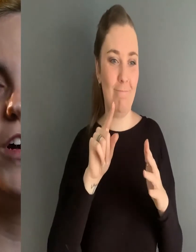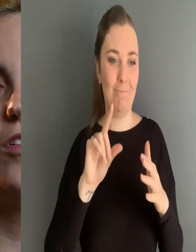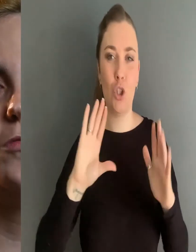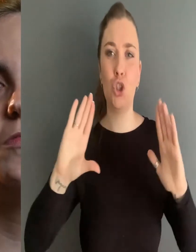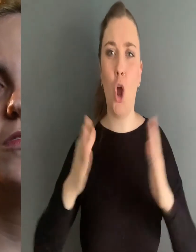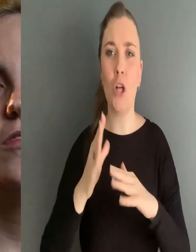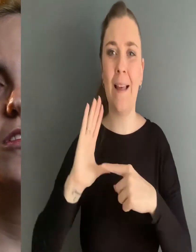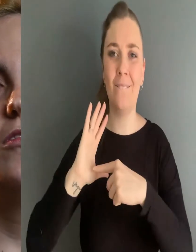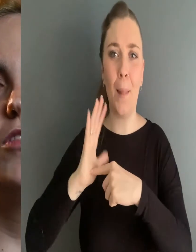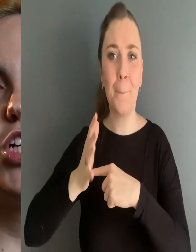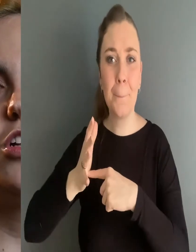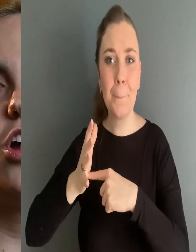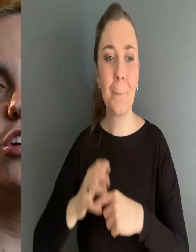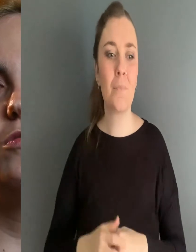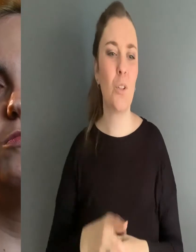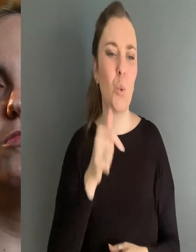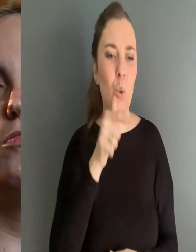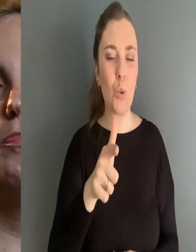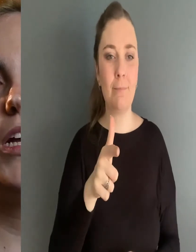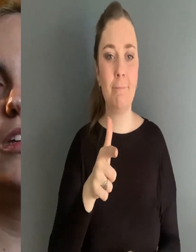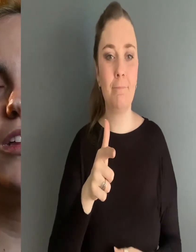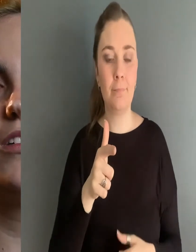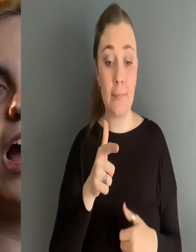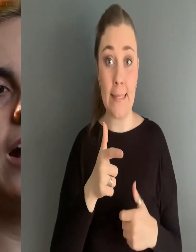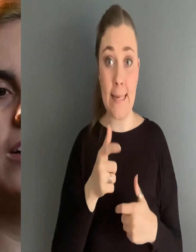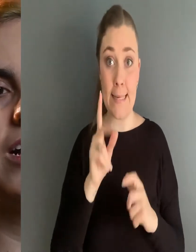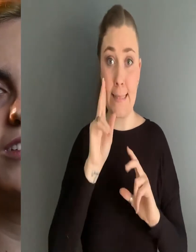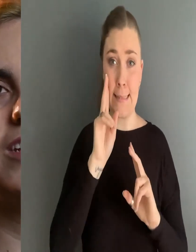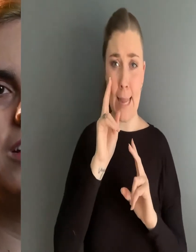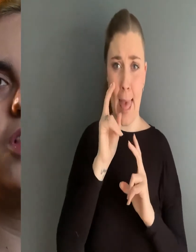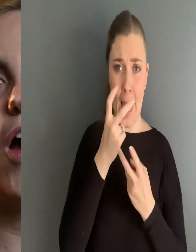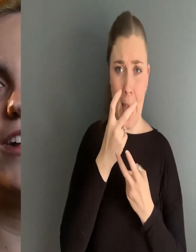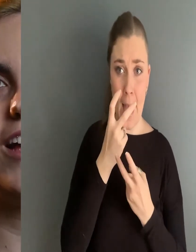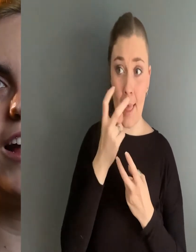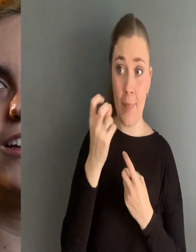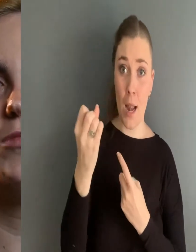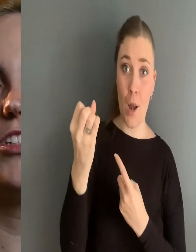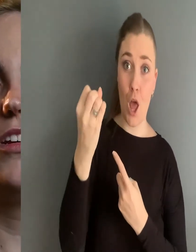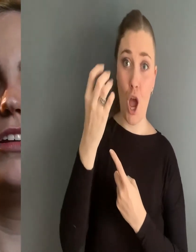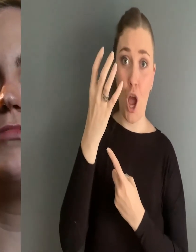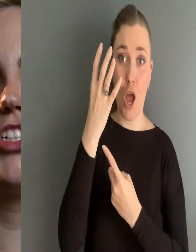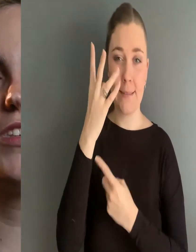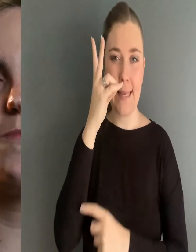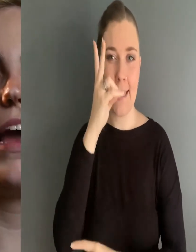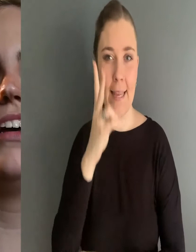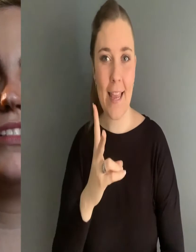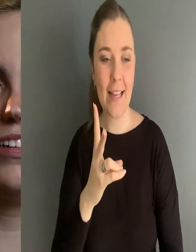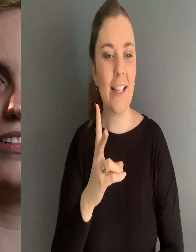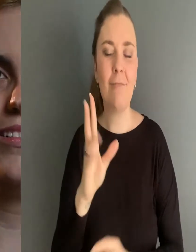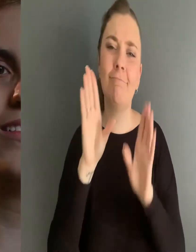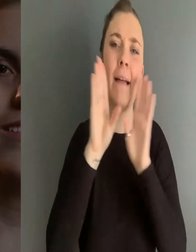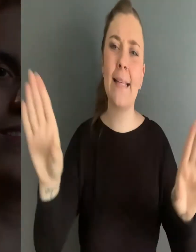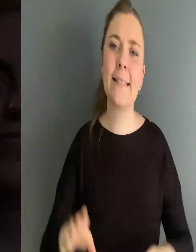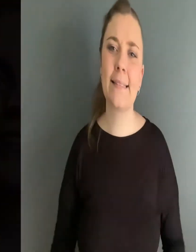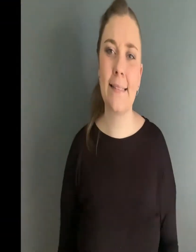short film, you know, being in the dark and then seeing light again. It was just